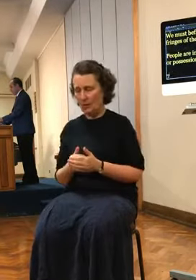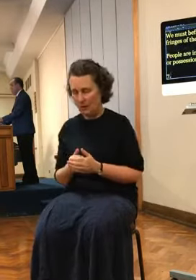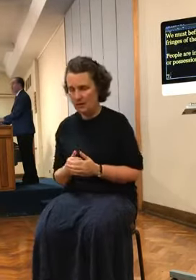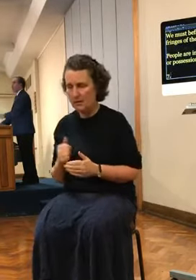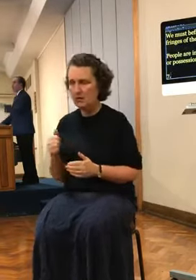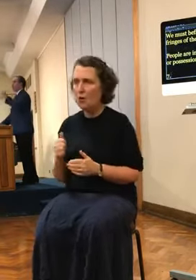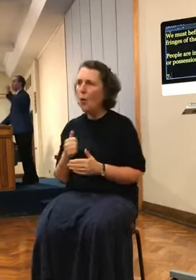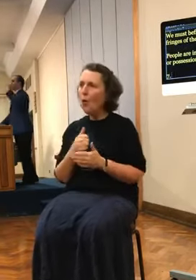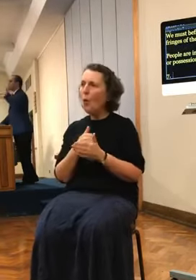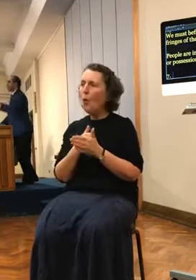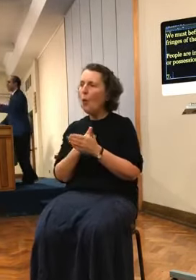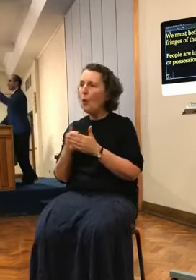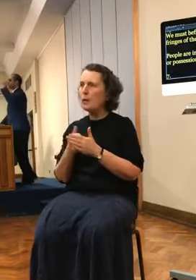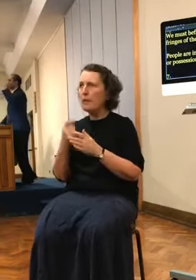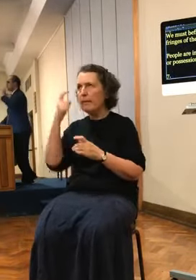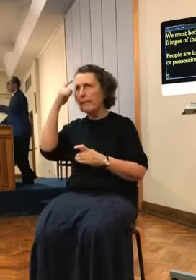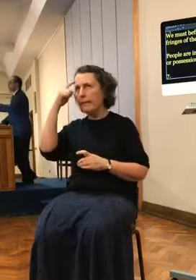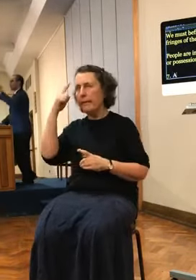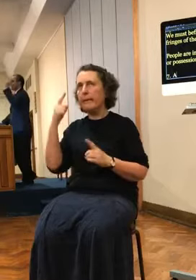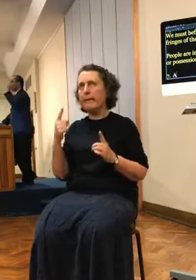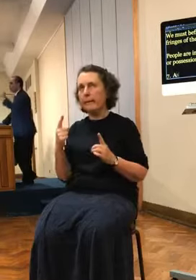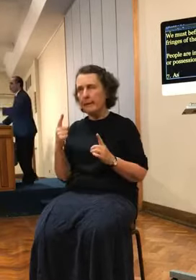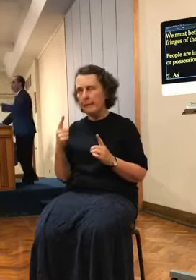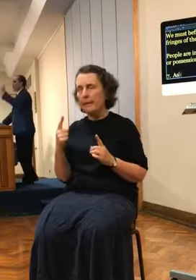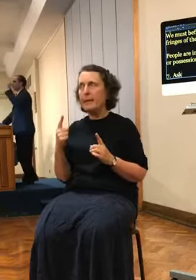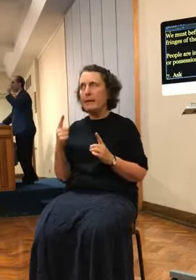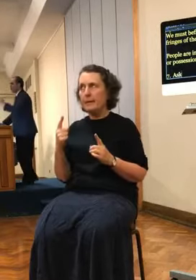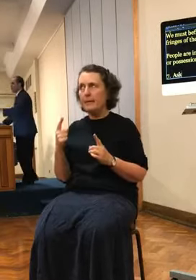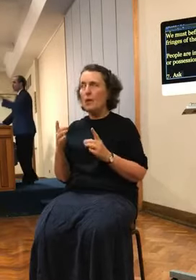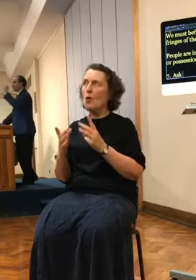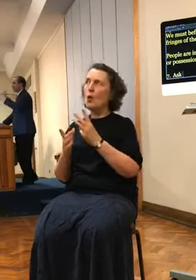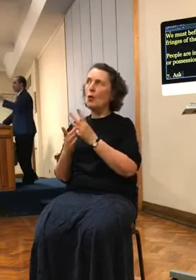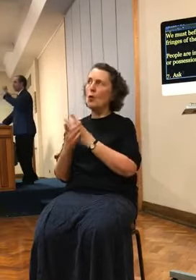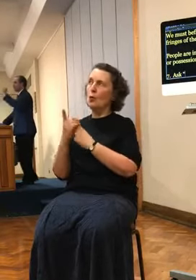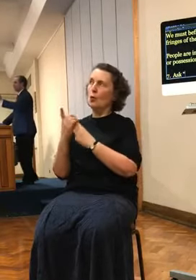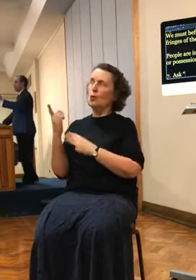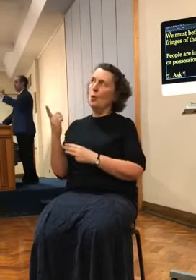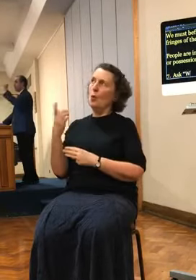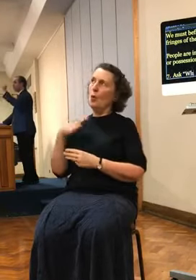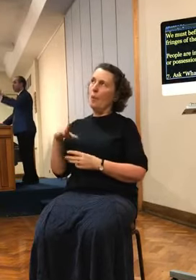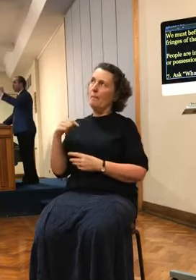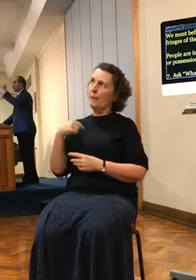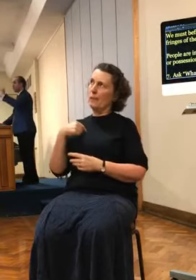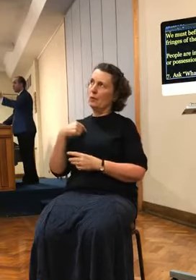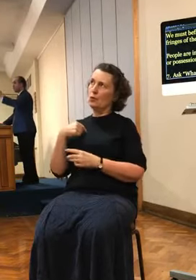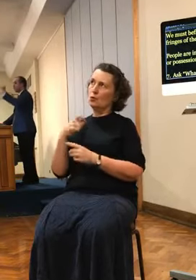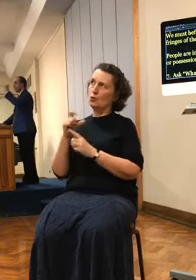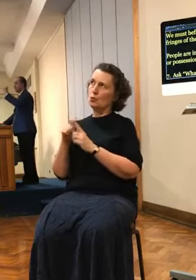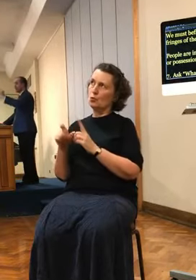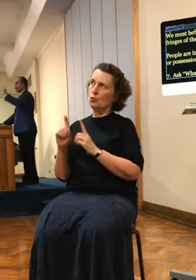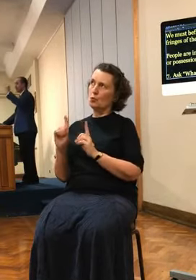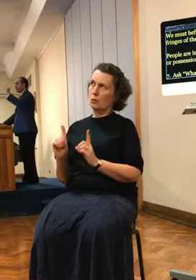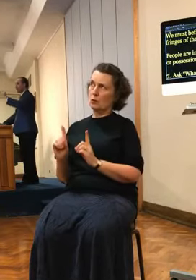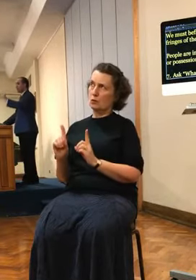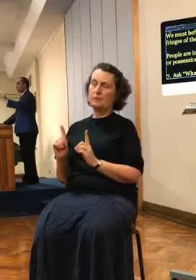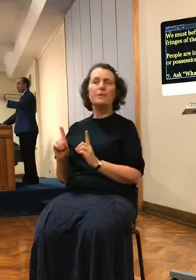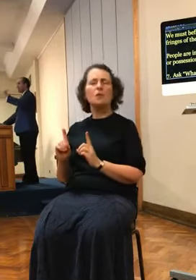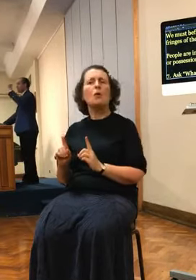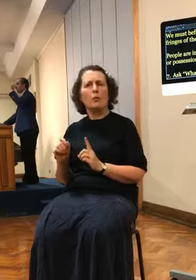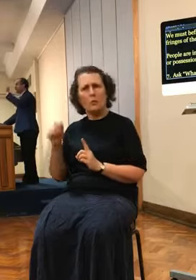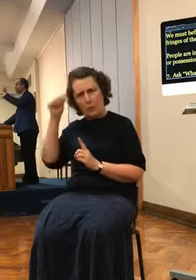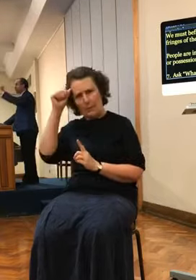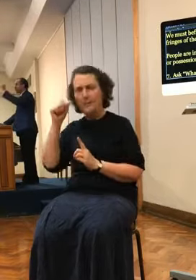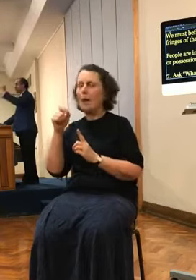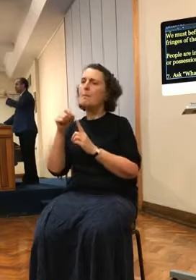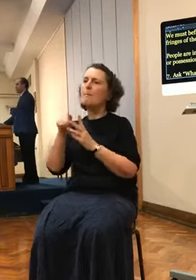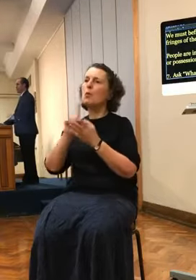yourself, what does God want me to do? When Paul was saved in Acts chapter 9,